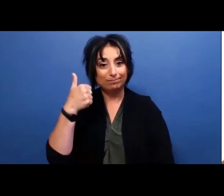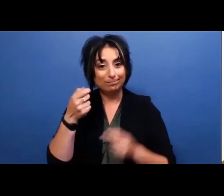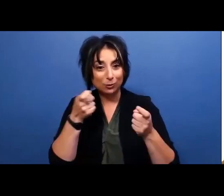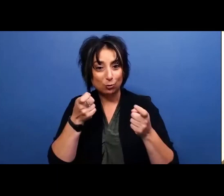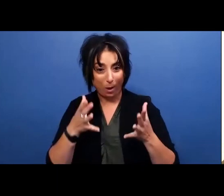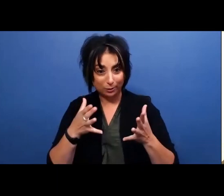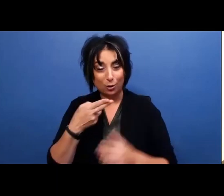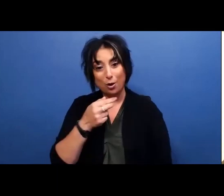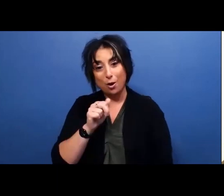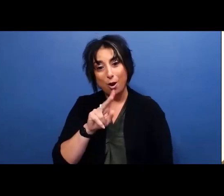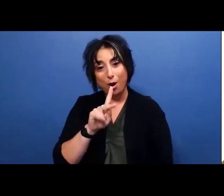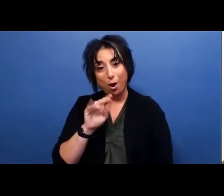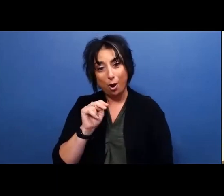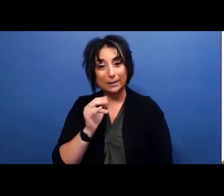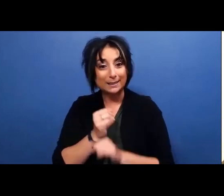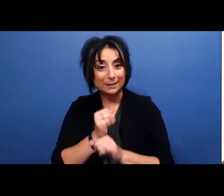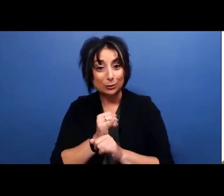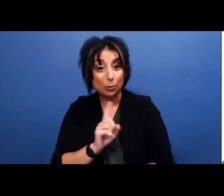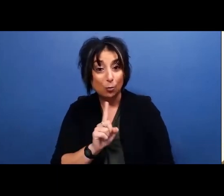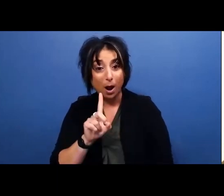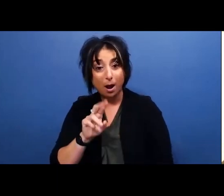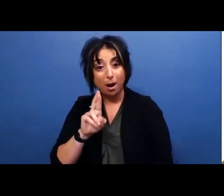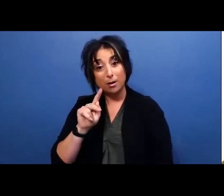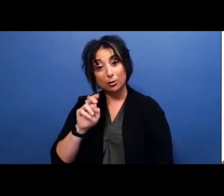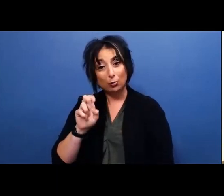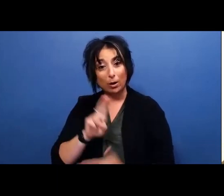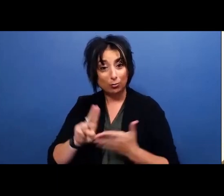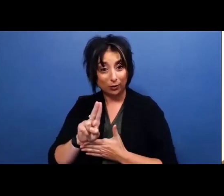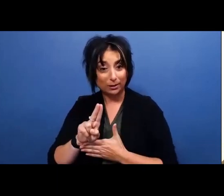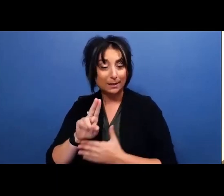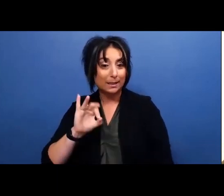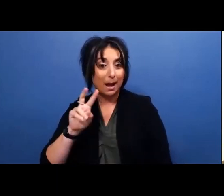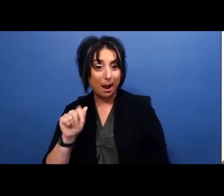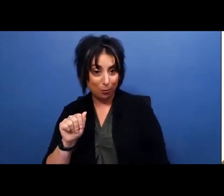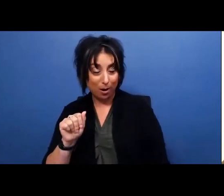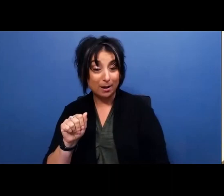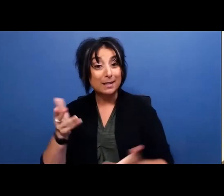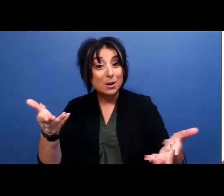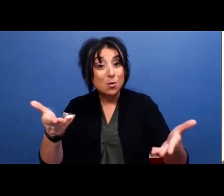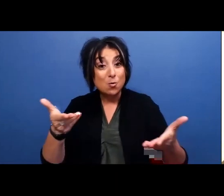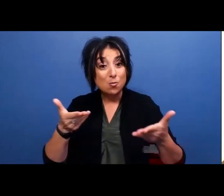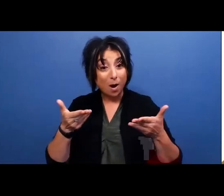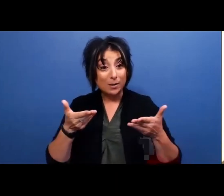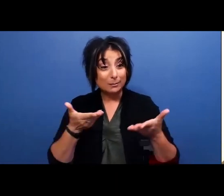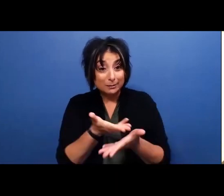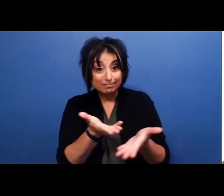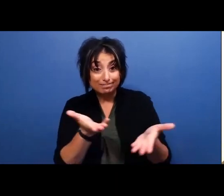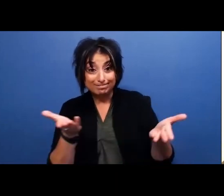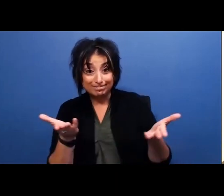of the Harkin Institute at Drake University in Iowa. He welcomes our panelists for this